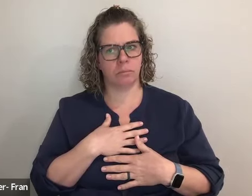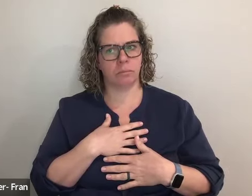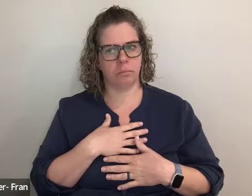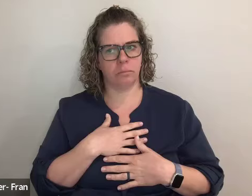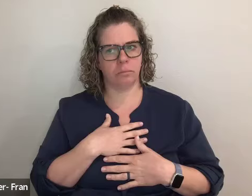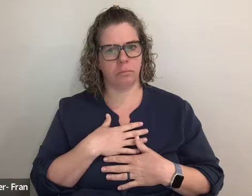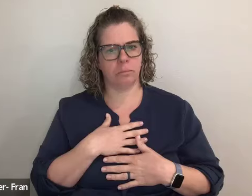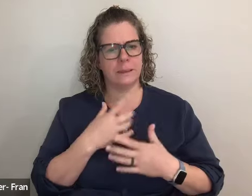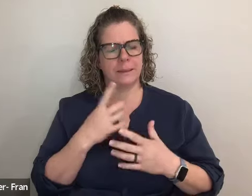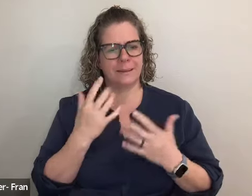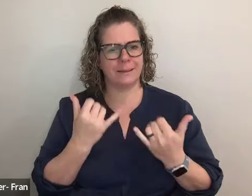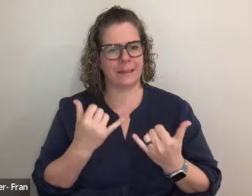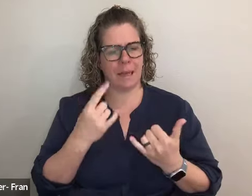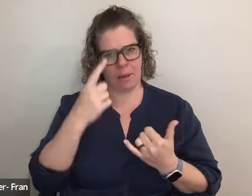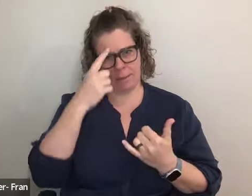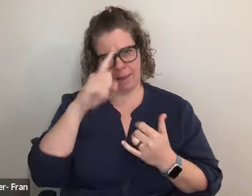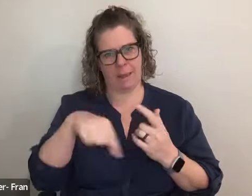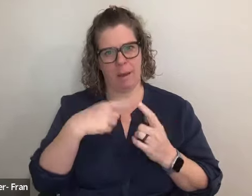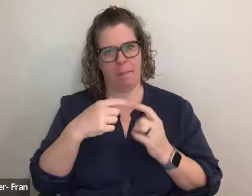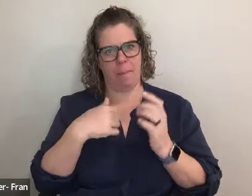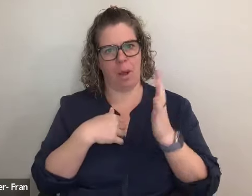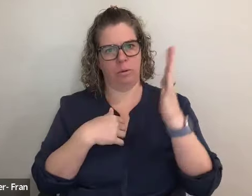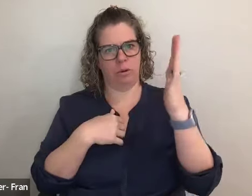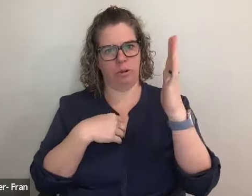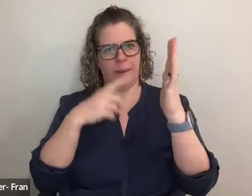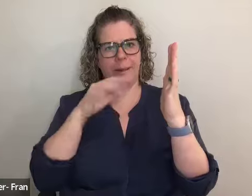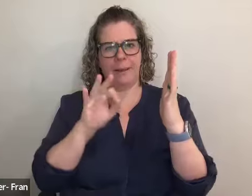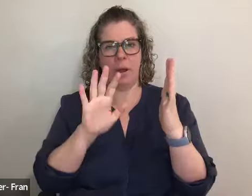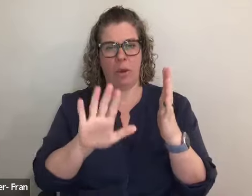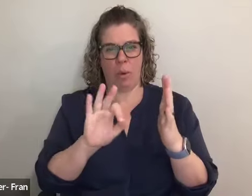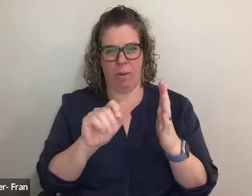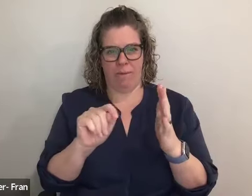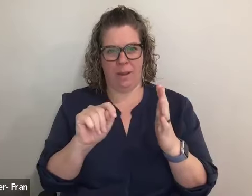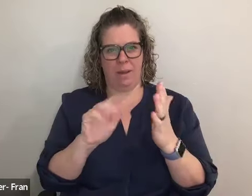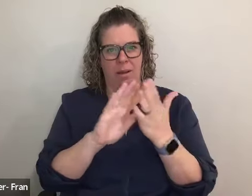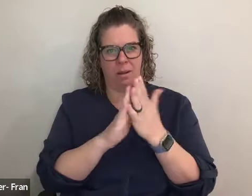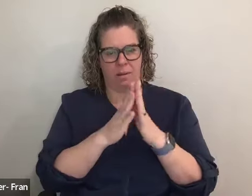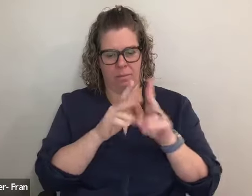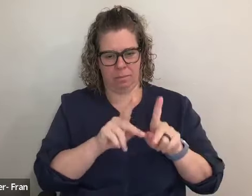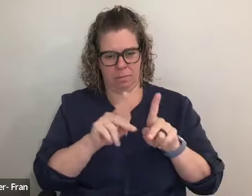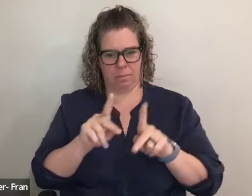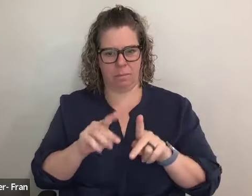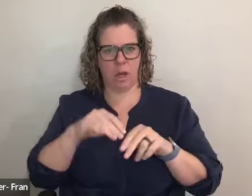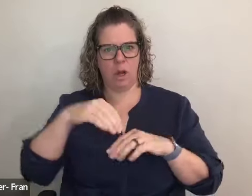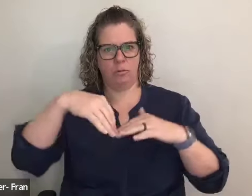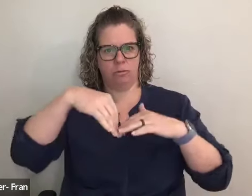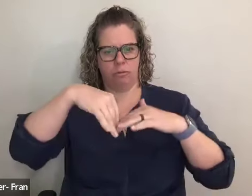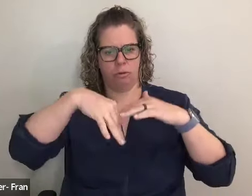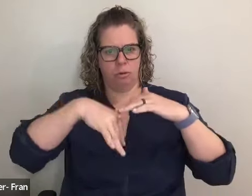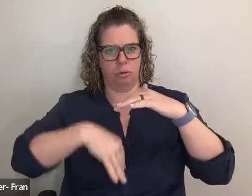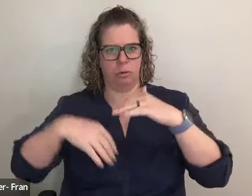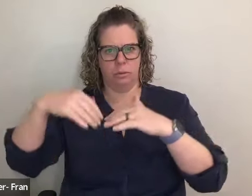I invite you to imagine roots growing down the bottom of your feet, through the floor,